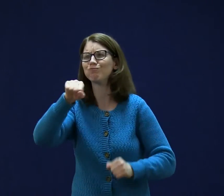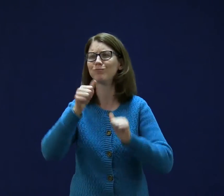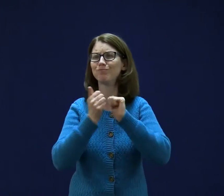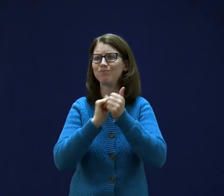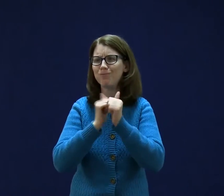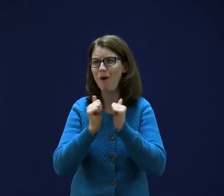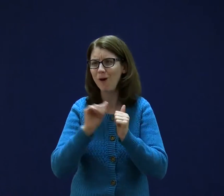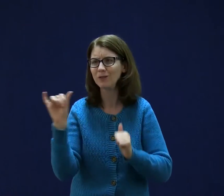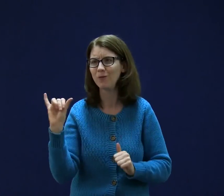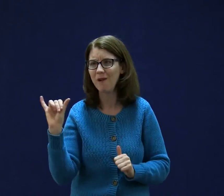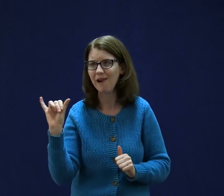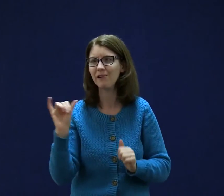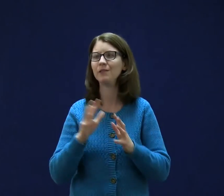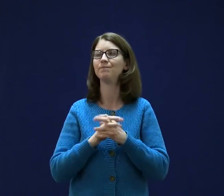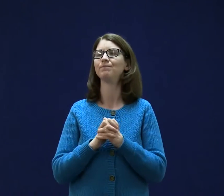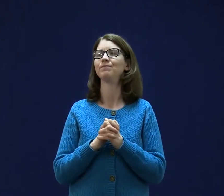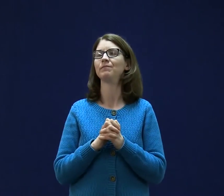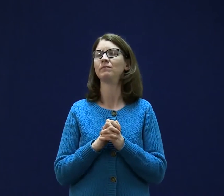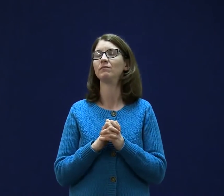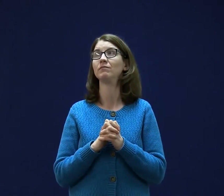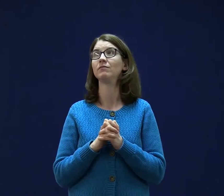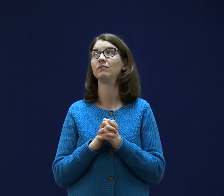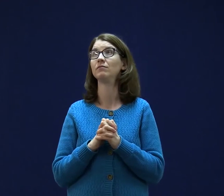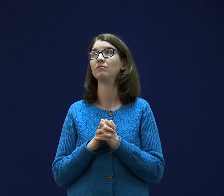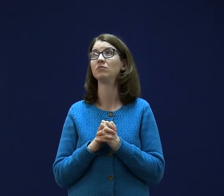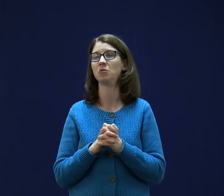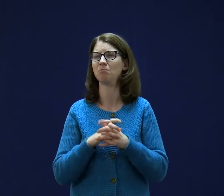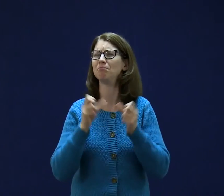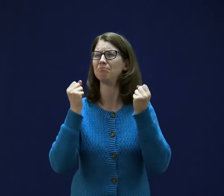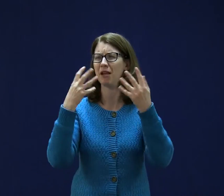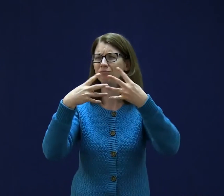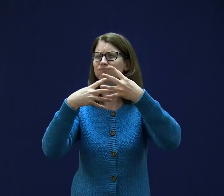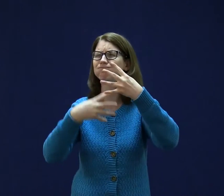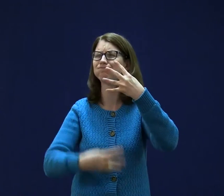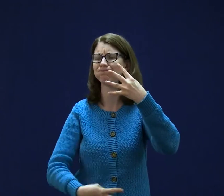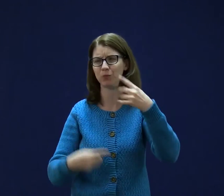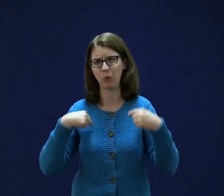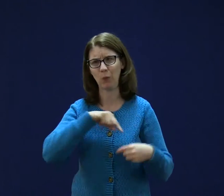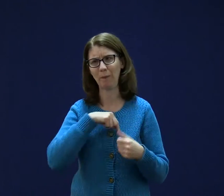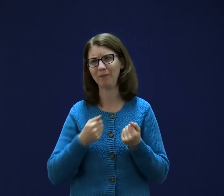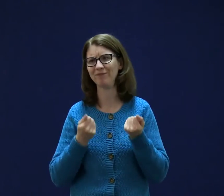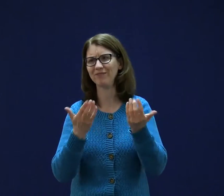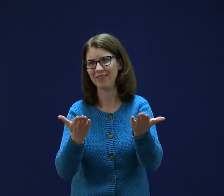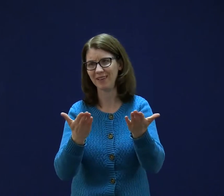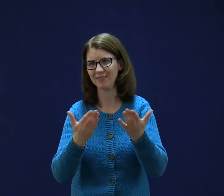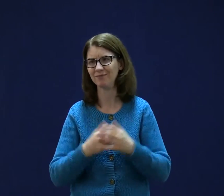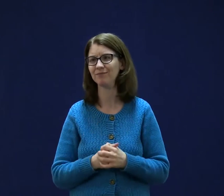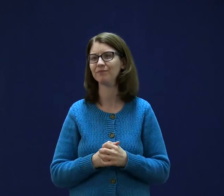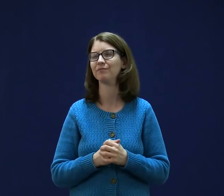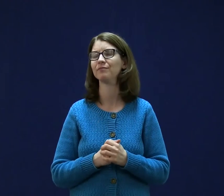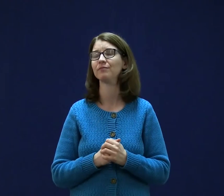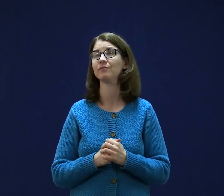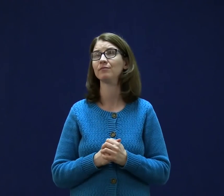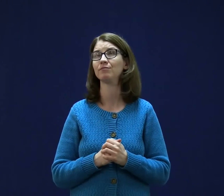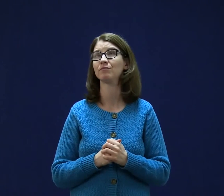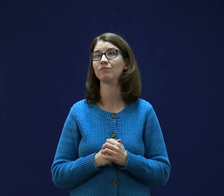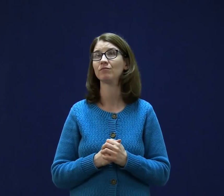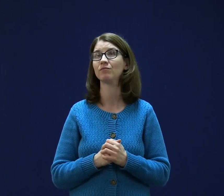have even been involved in the academic bowl as well. There are many opportunities for our students, and the services that